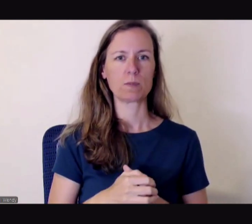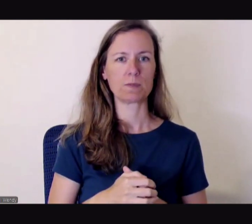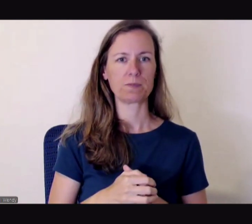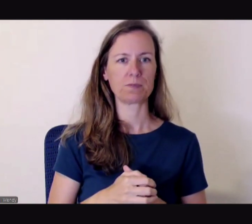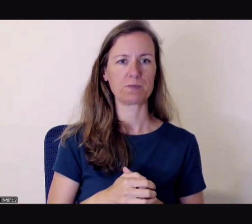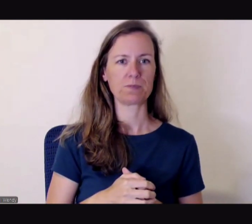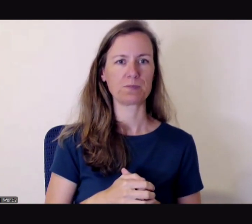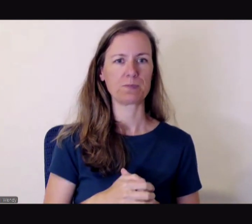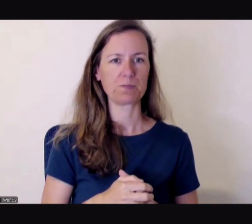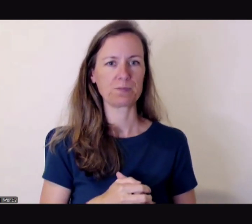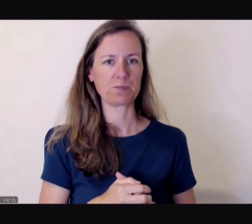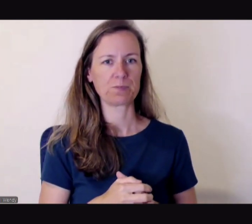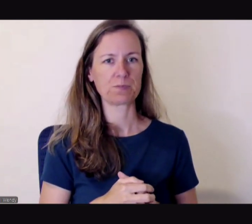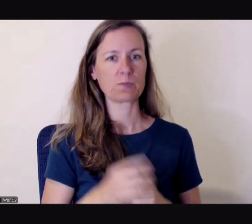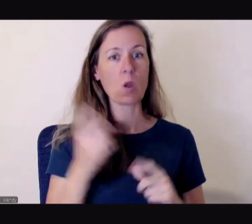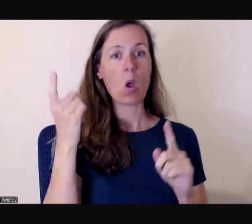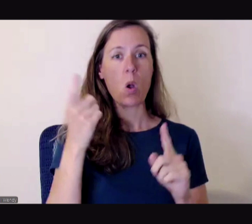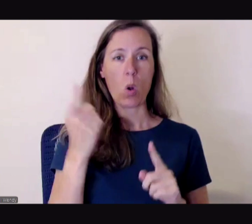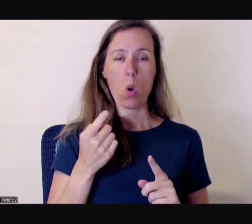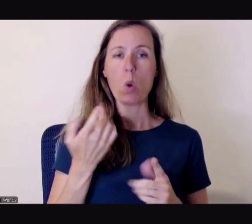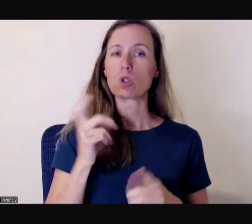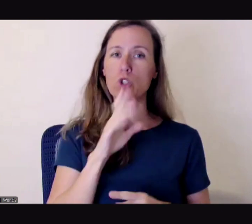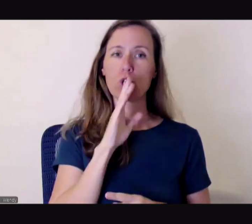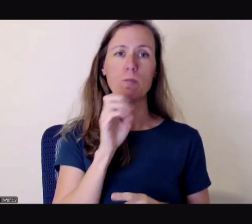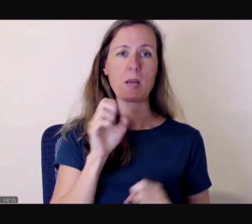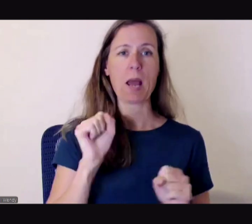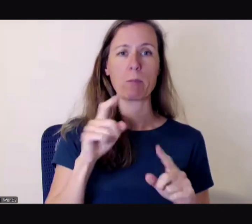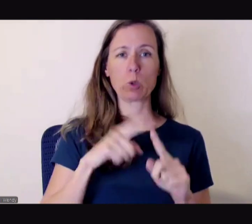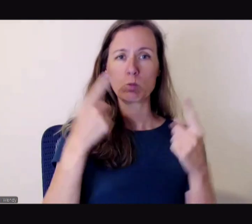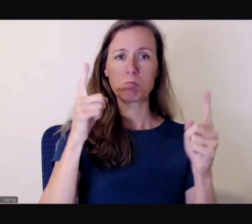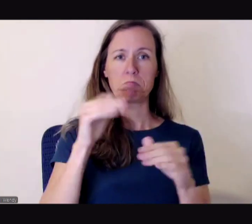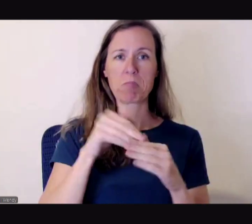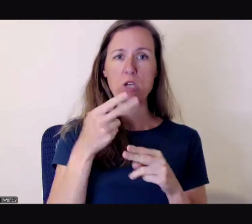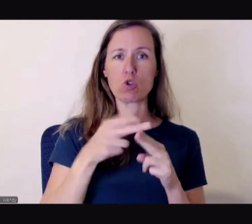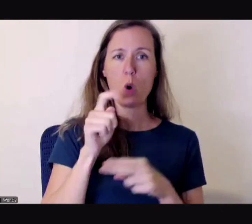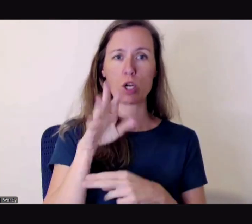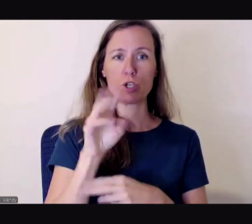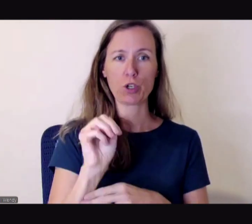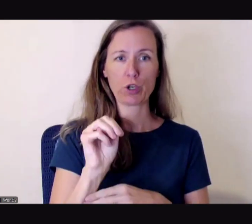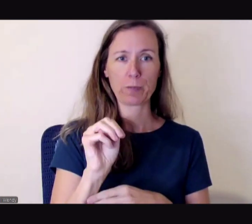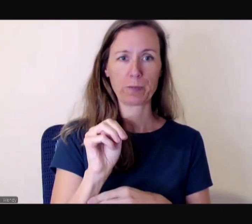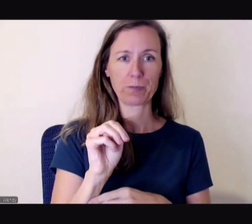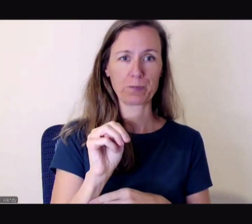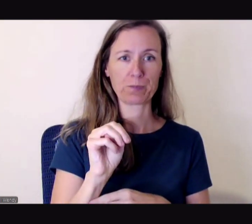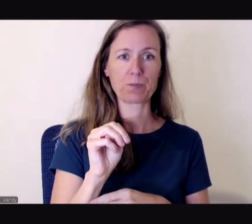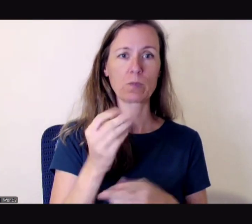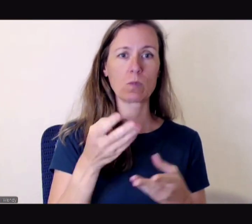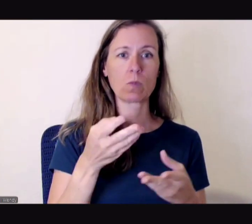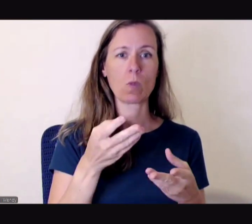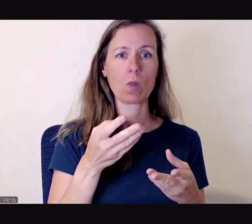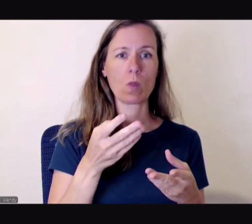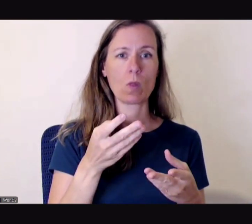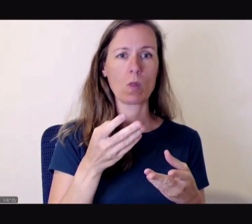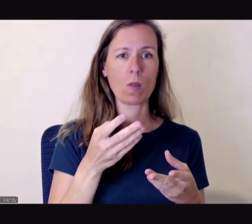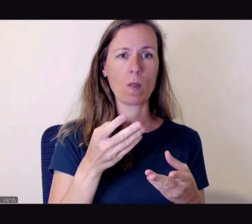assignment issues with the county data, which presented itself numerous times on Election Day.